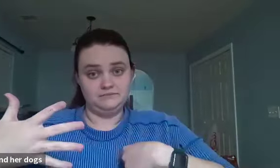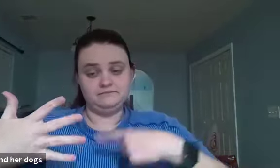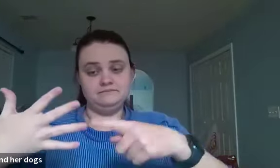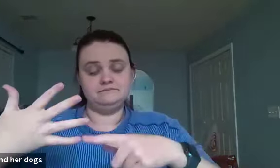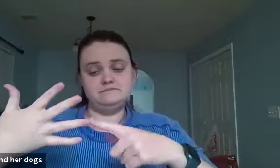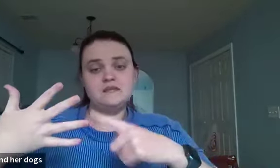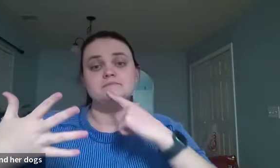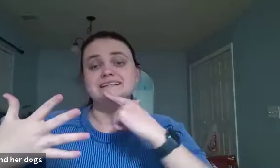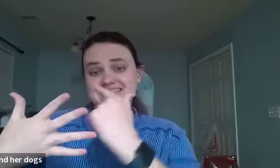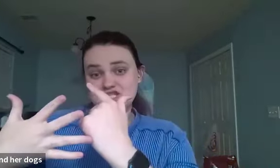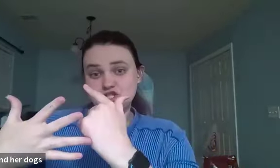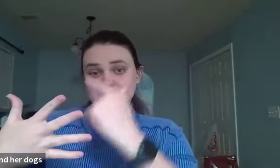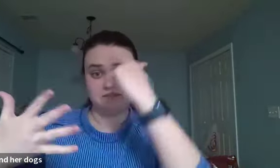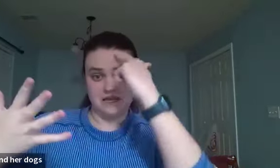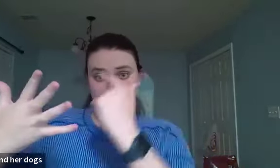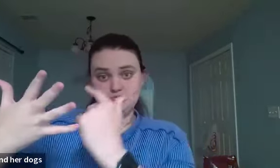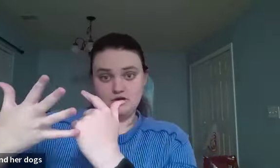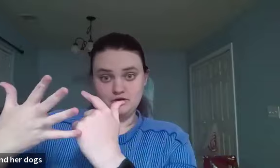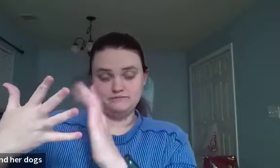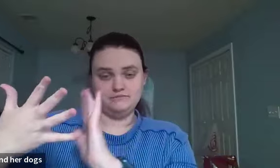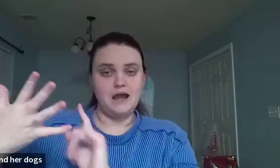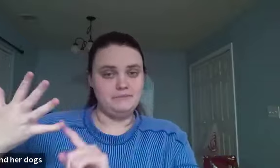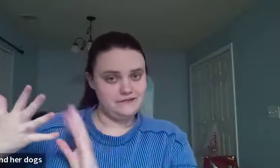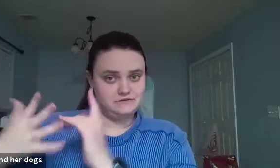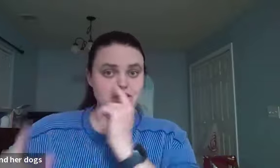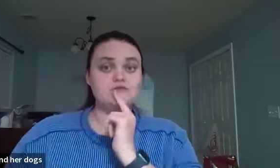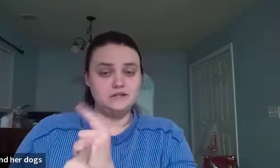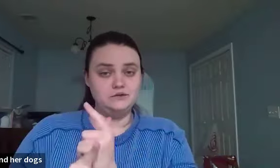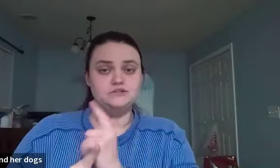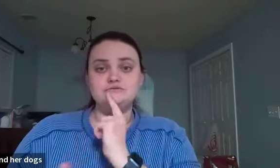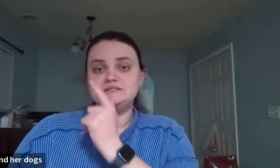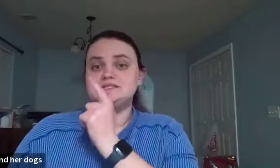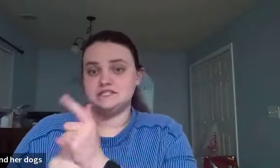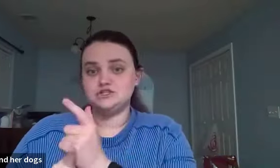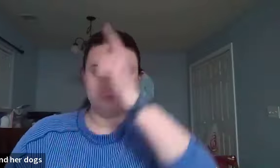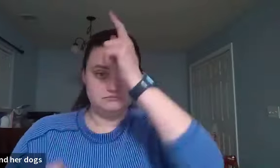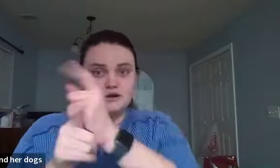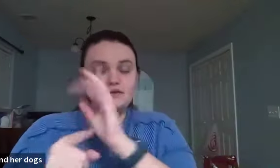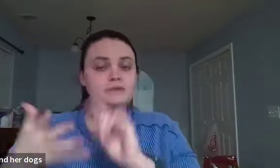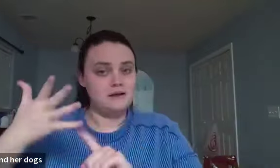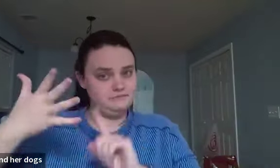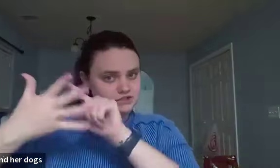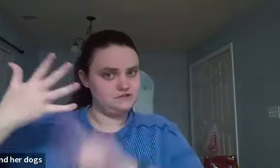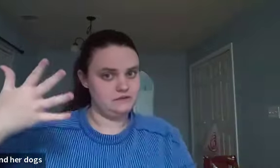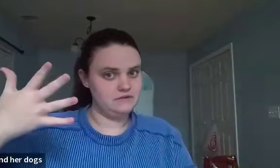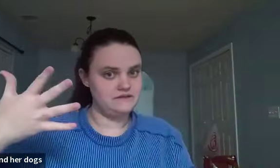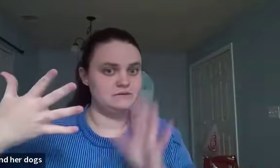me, my sister, and then my brother. I'm being lazy right now. Really, you would do sister, brother, but I'm just doing it right this